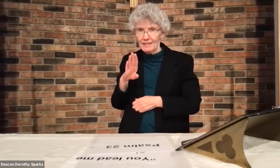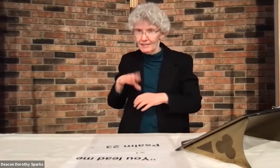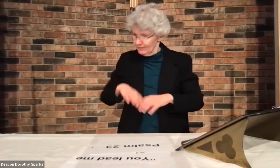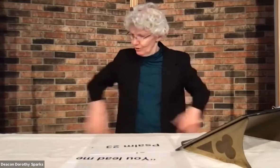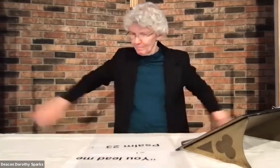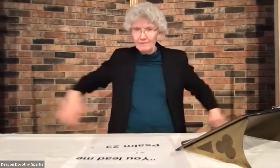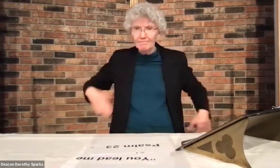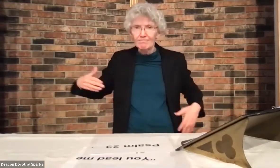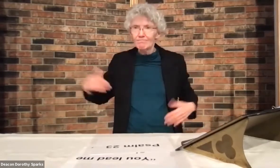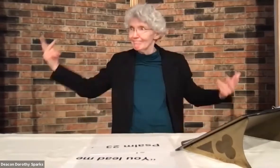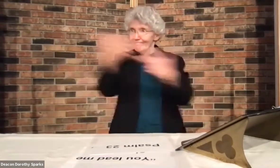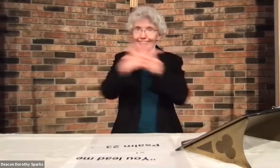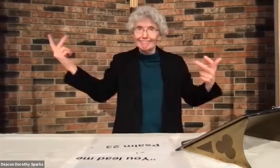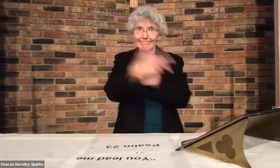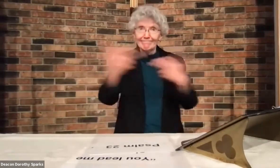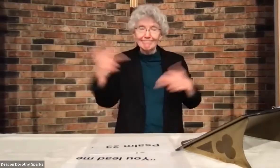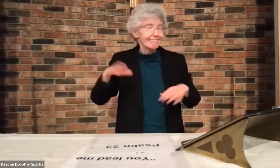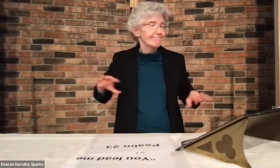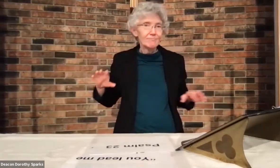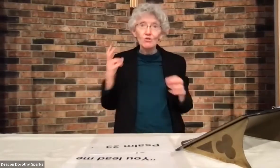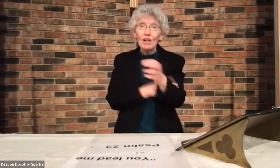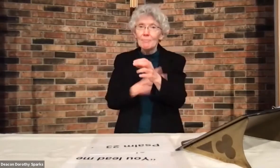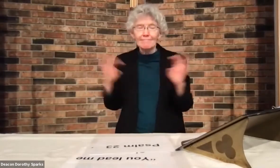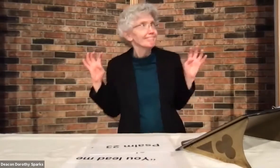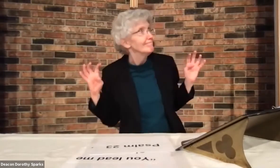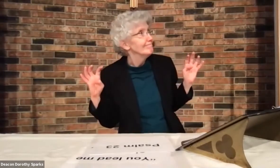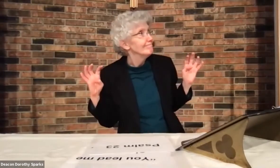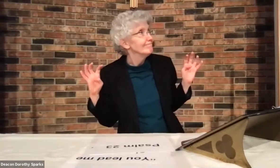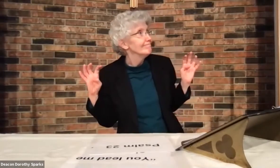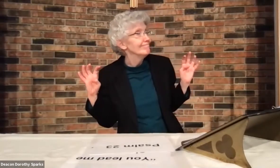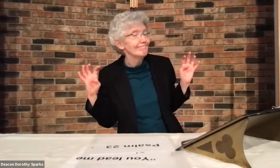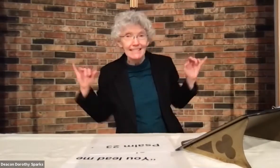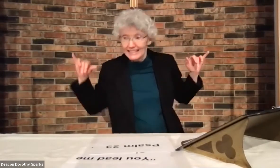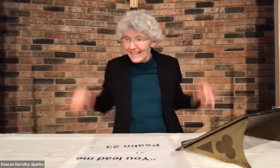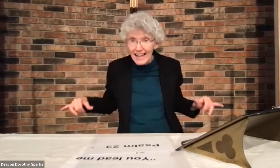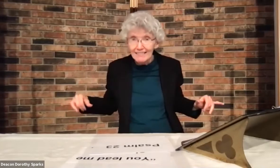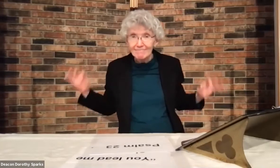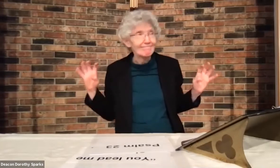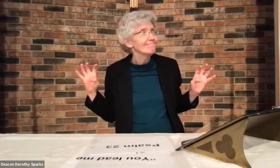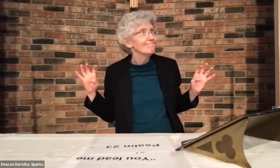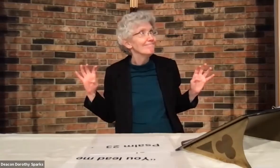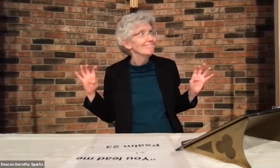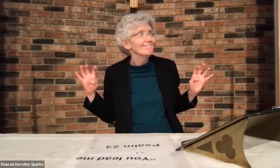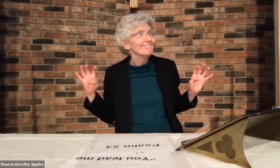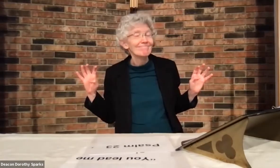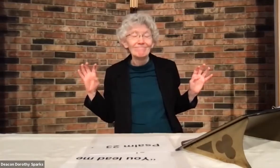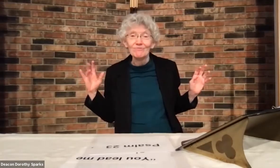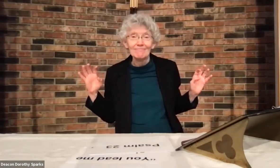So the shepherd had stopped along on the curbside And the sheep just stayed put.